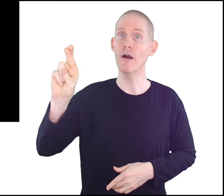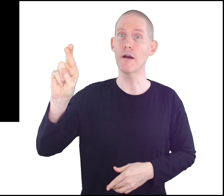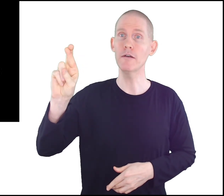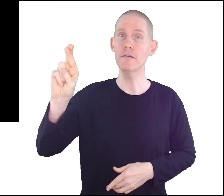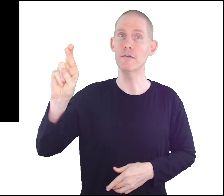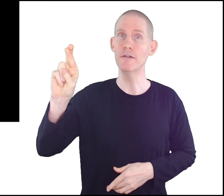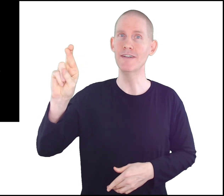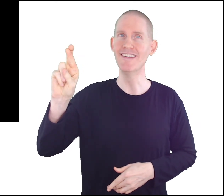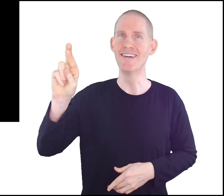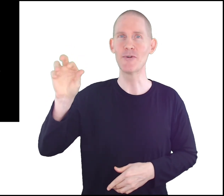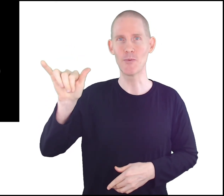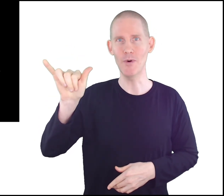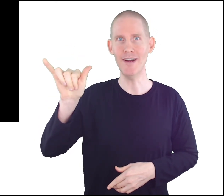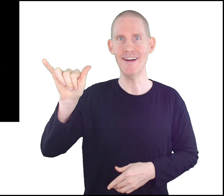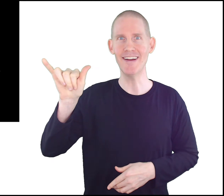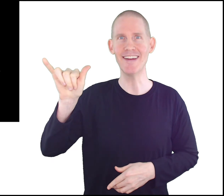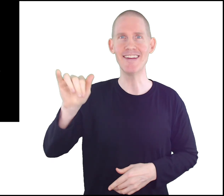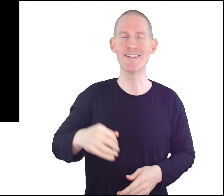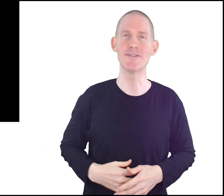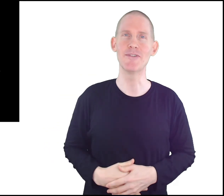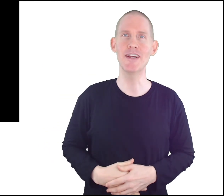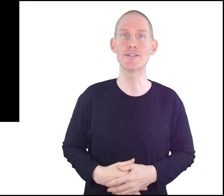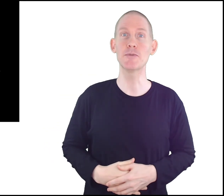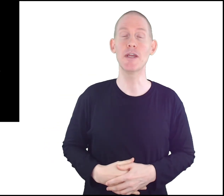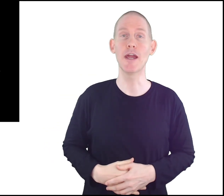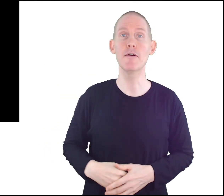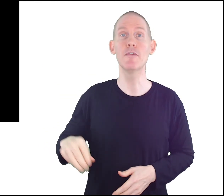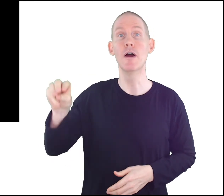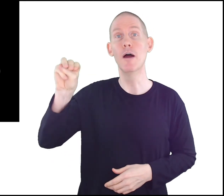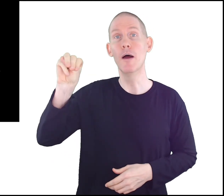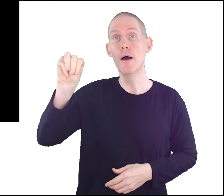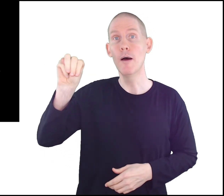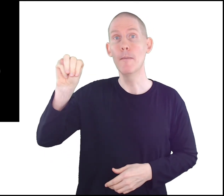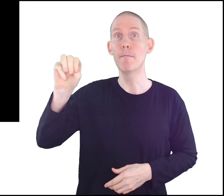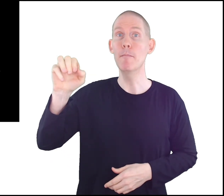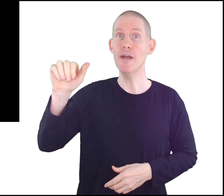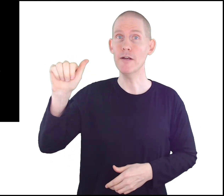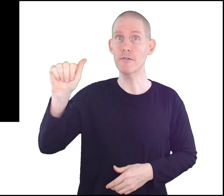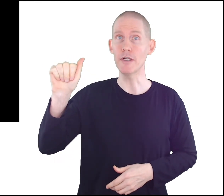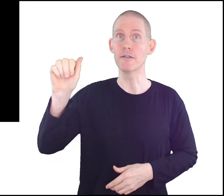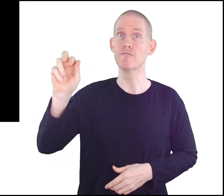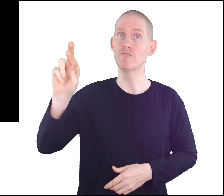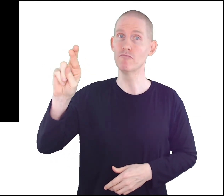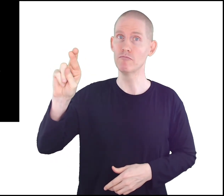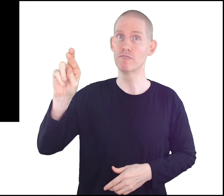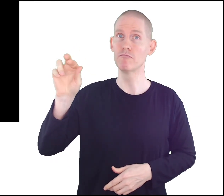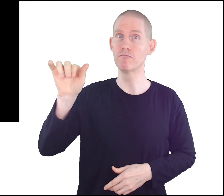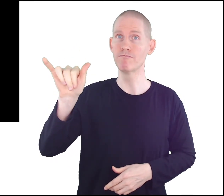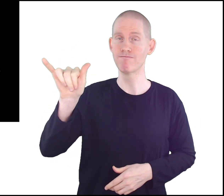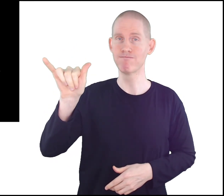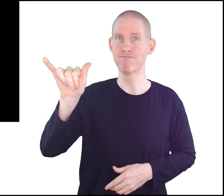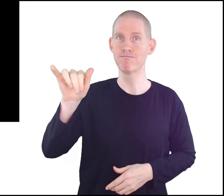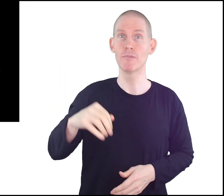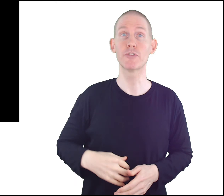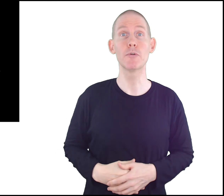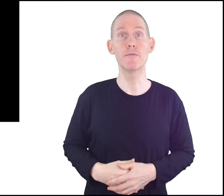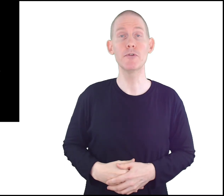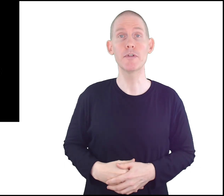R, Y. Right, so we have Mary. Let's do it a few times